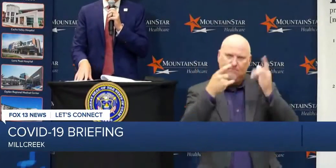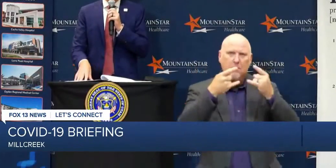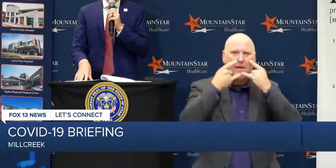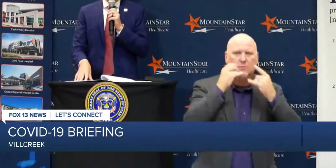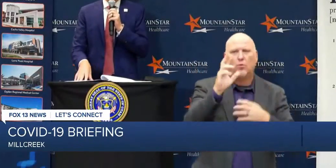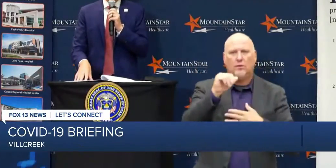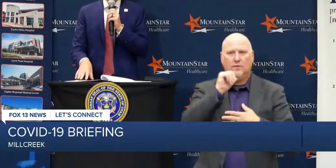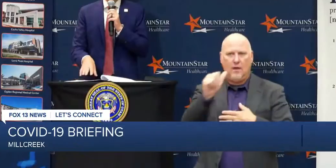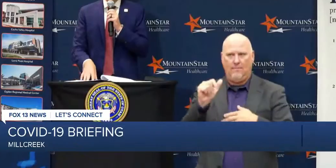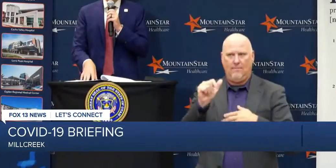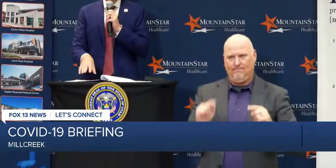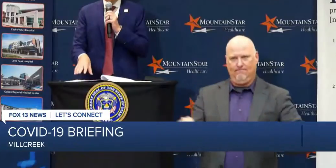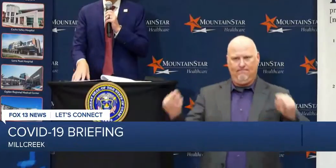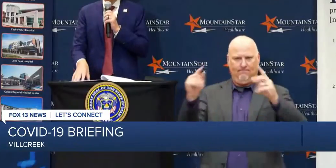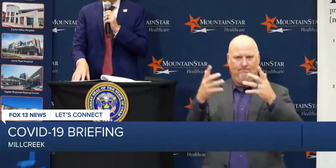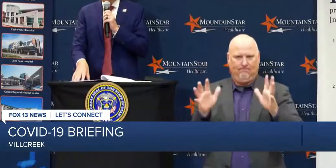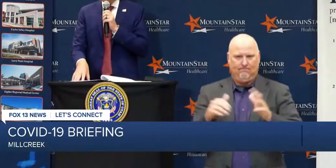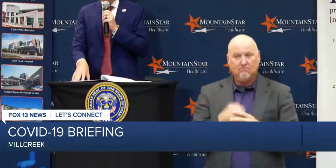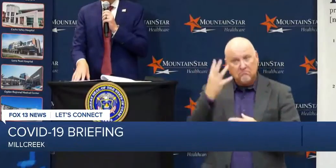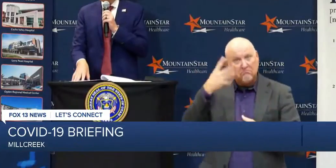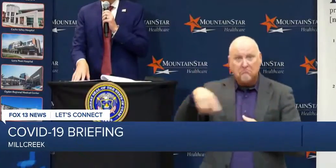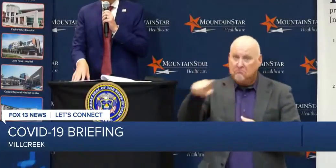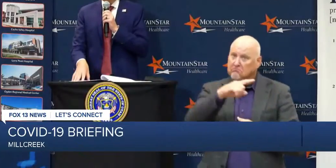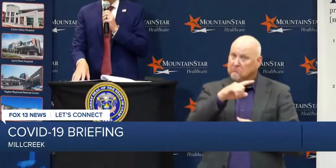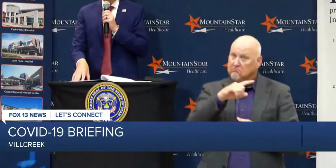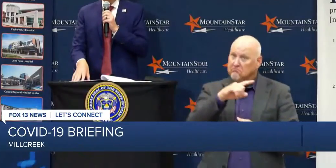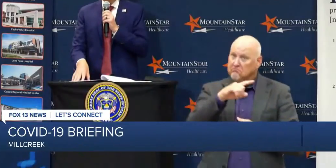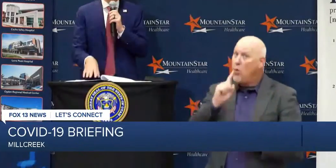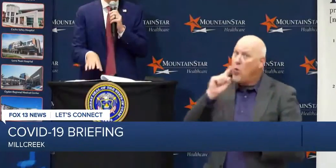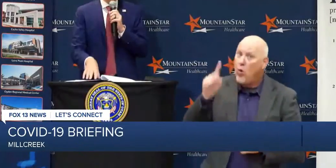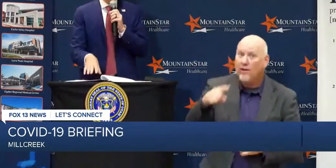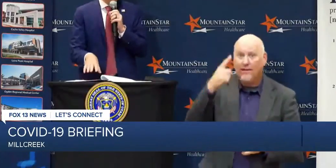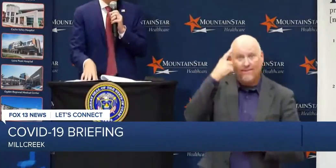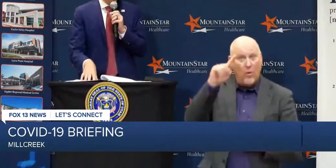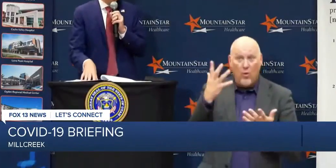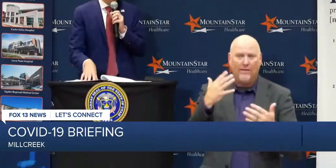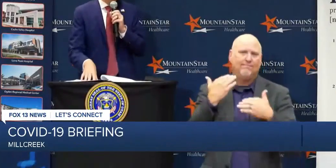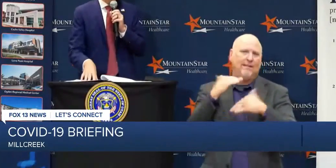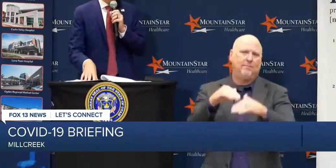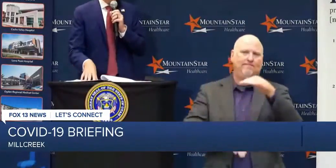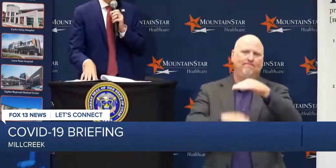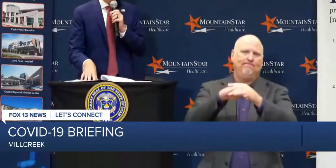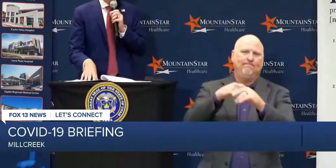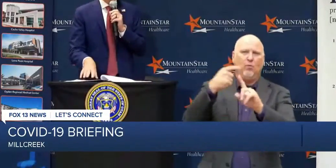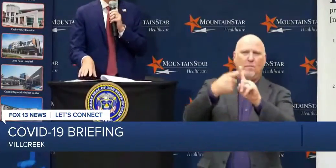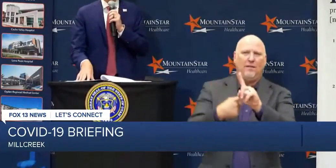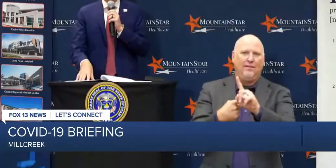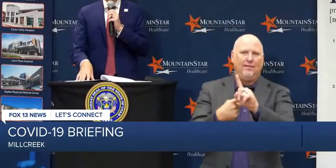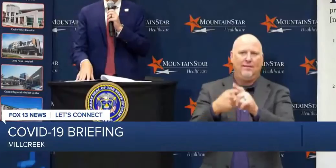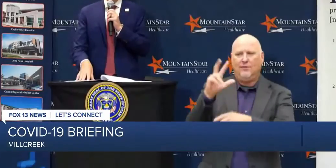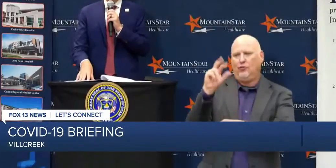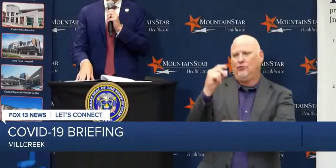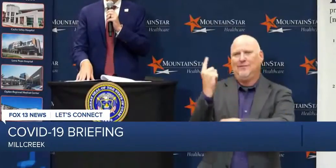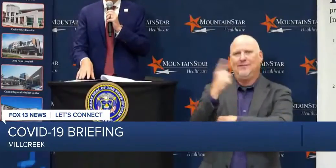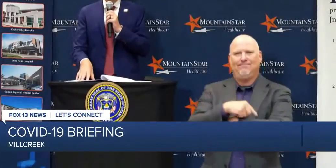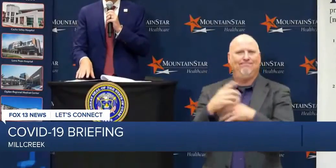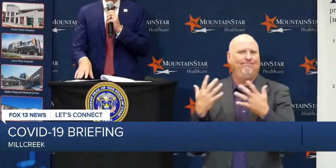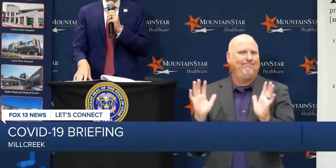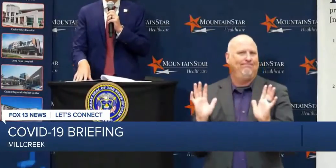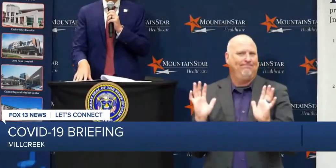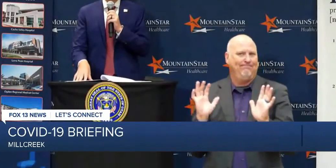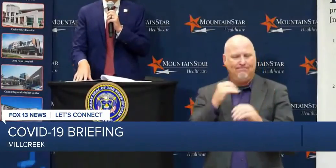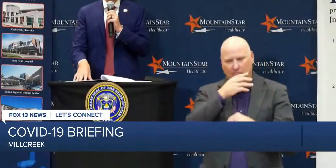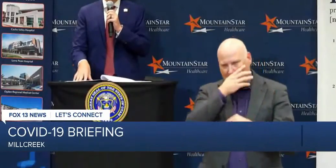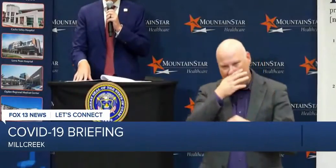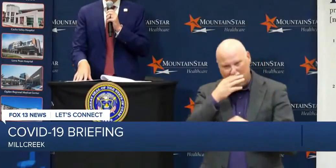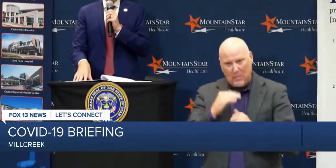commission would need to approve that going forward. So there is a possibility, if outbreaks occur, for local